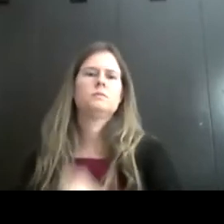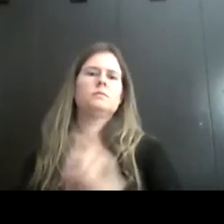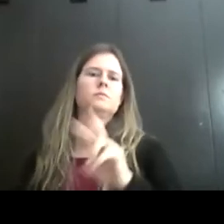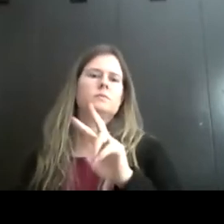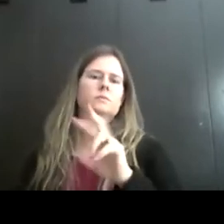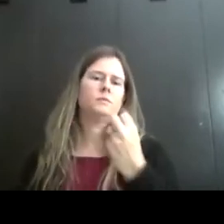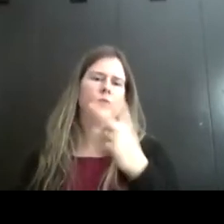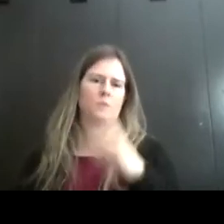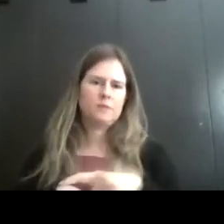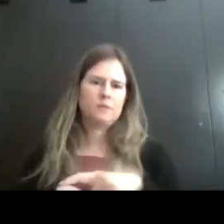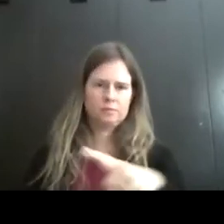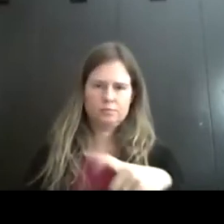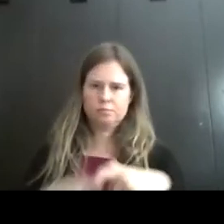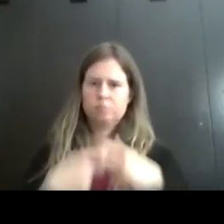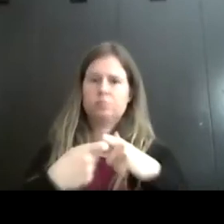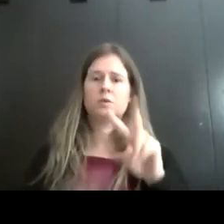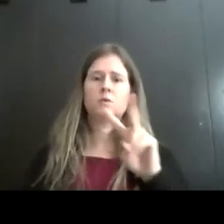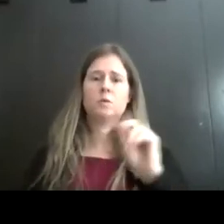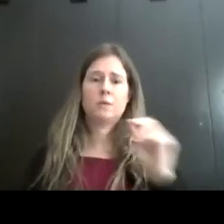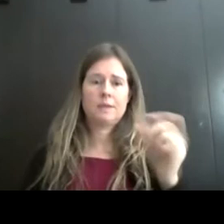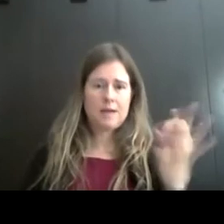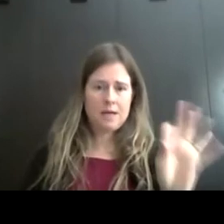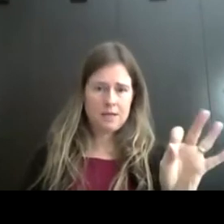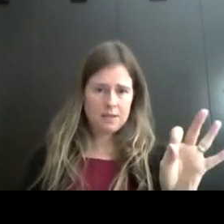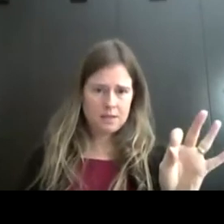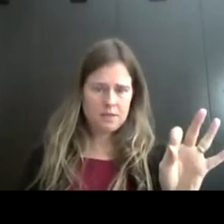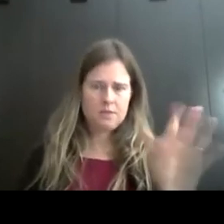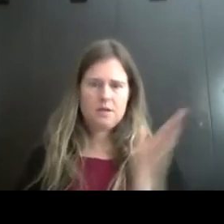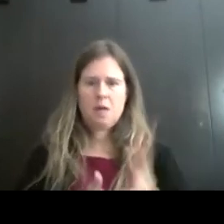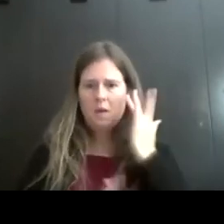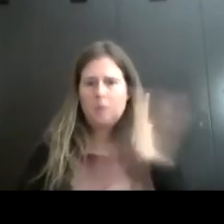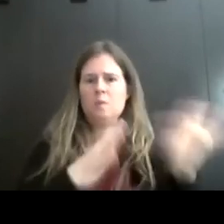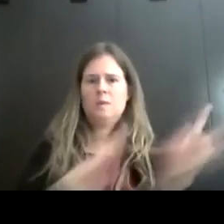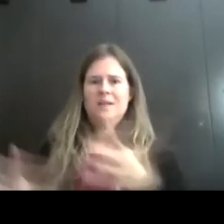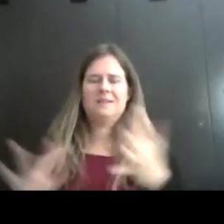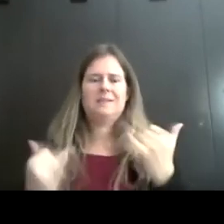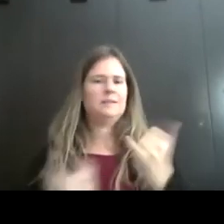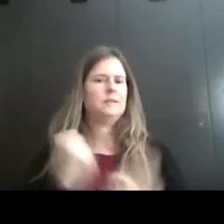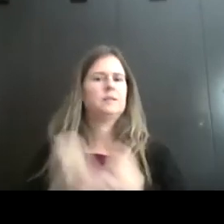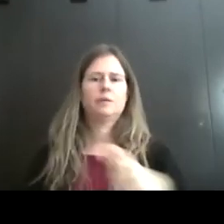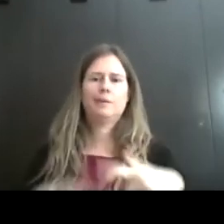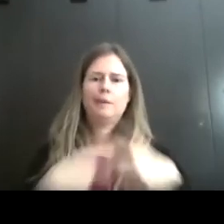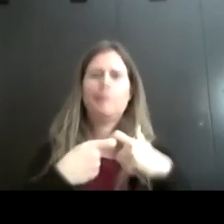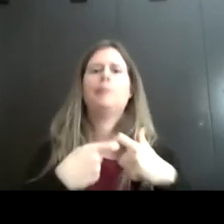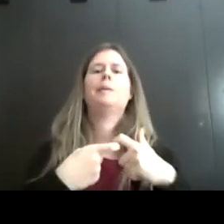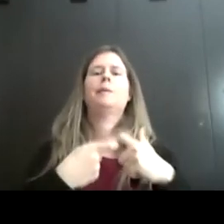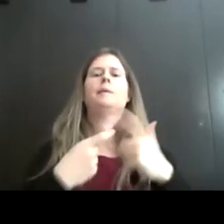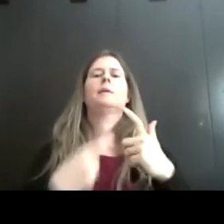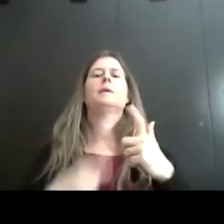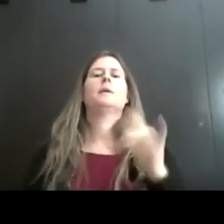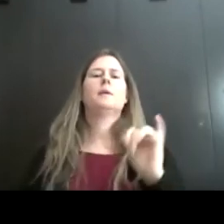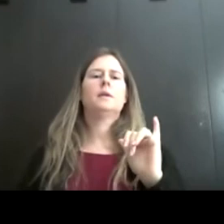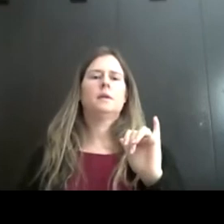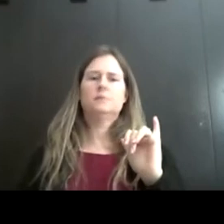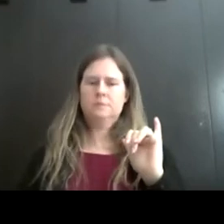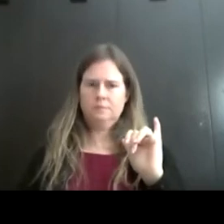windy. And we didn't go this year because of COVID. And next year will be the 20th anniversary. And I was just messaging